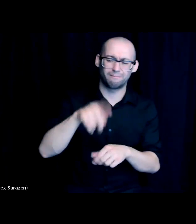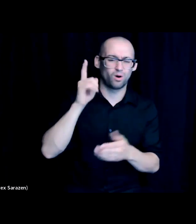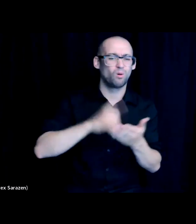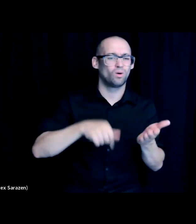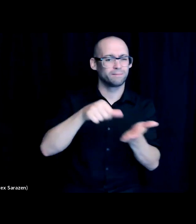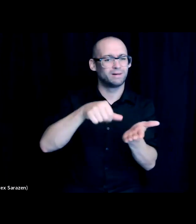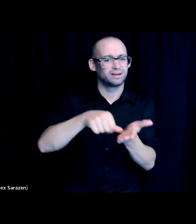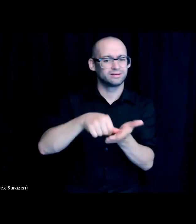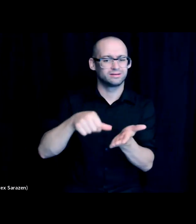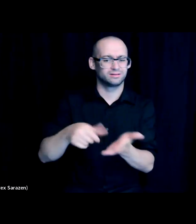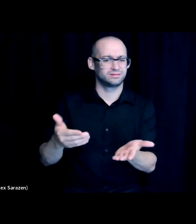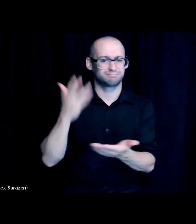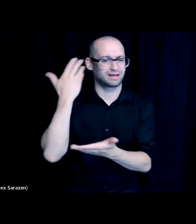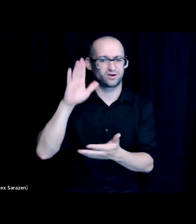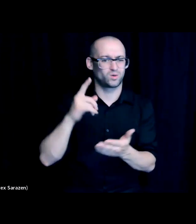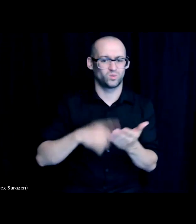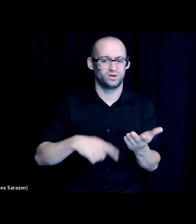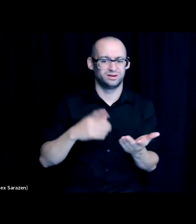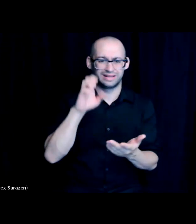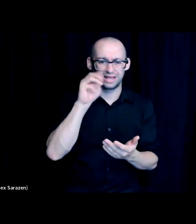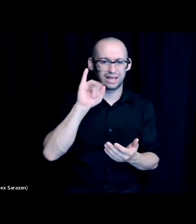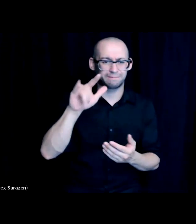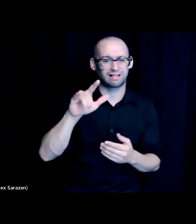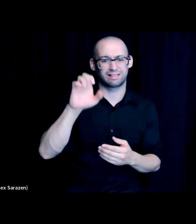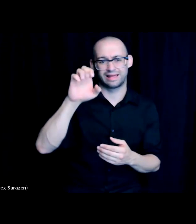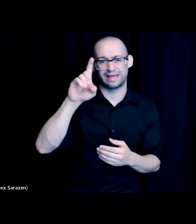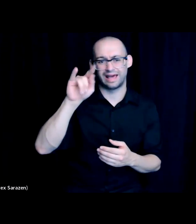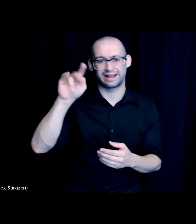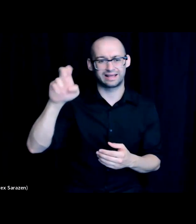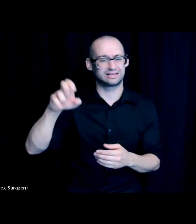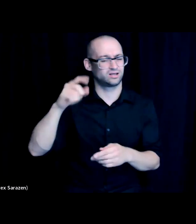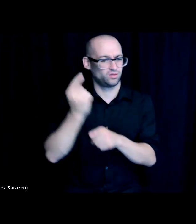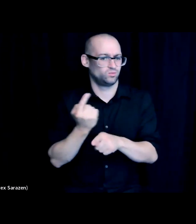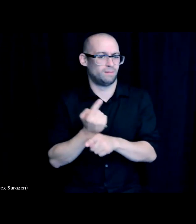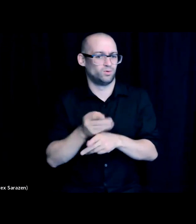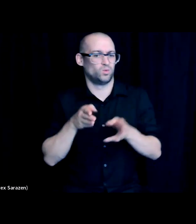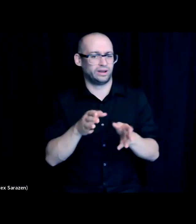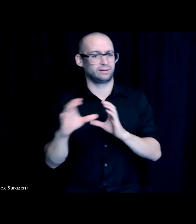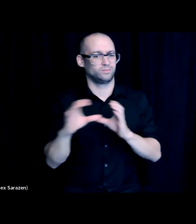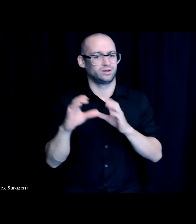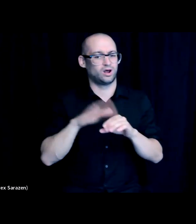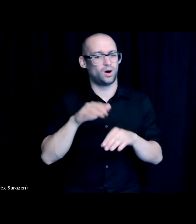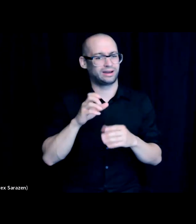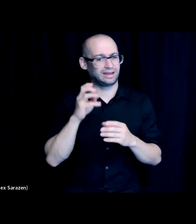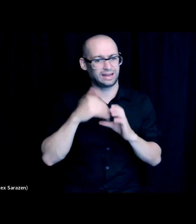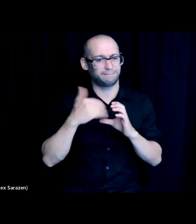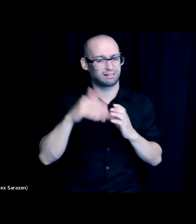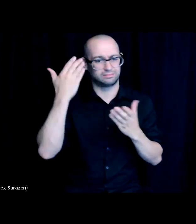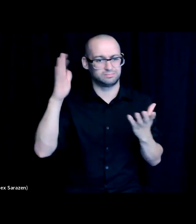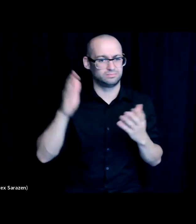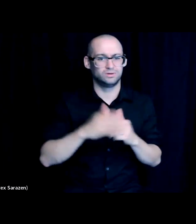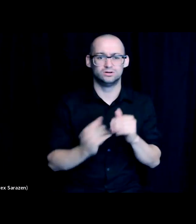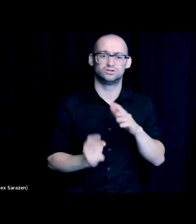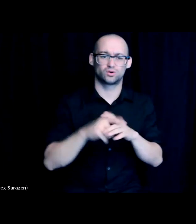this email? Had no idea there was such a thing as email etiquette. And then showing up to the DMV to get an ID